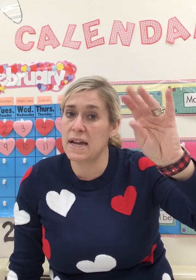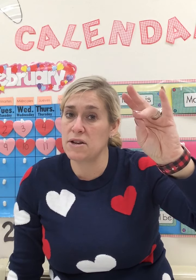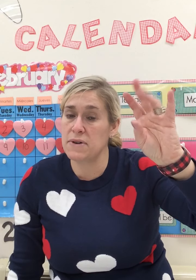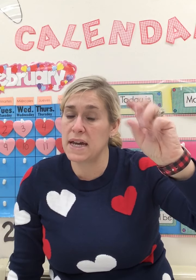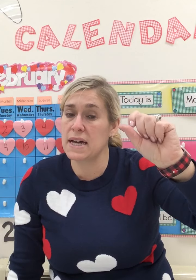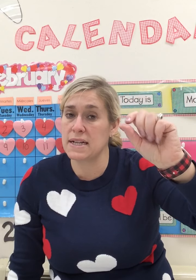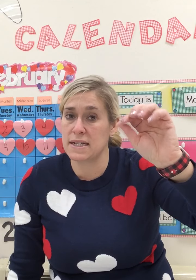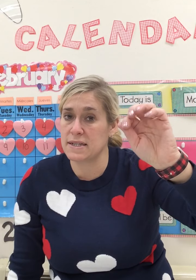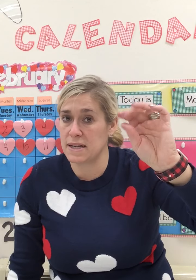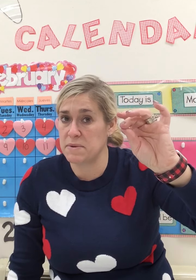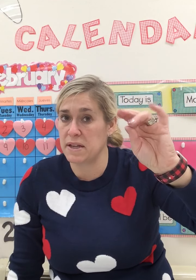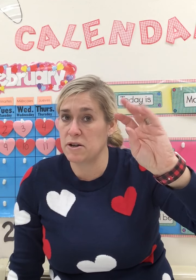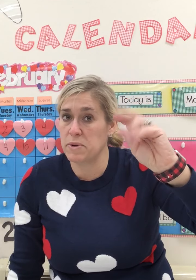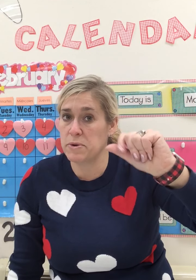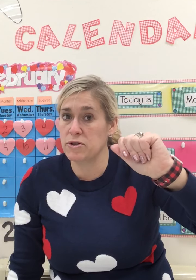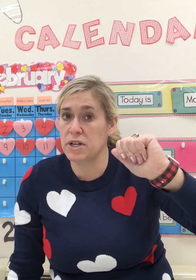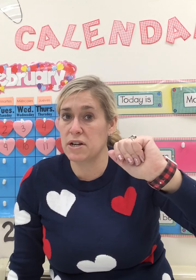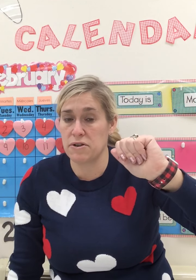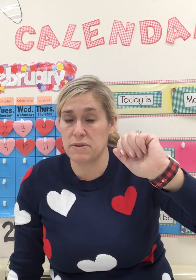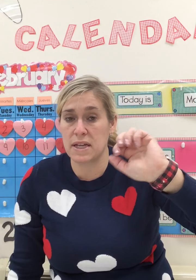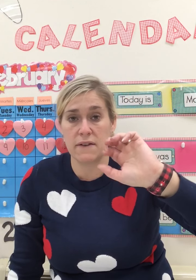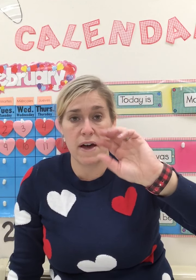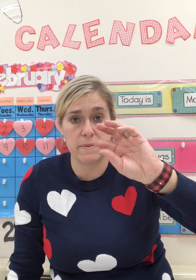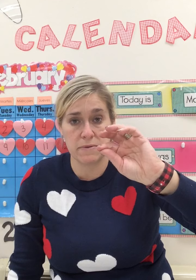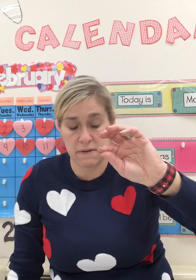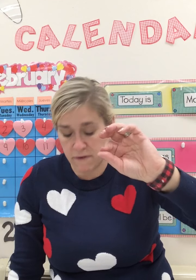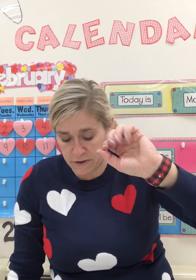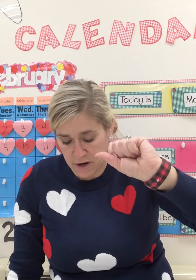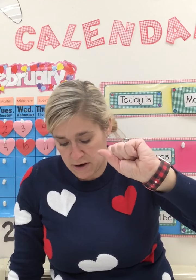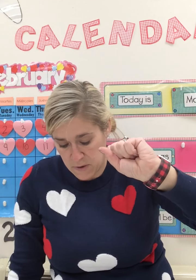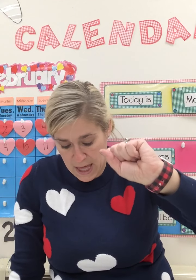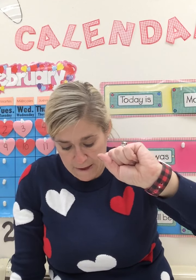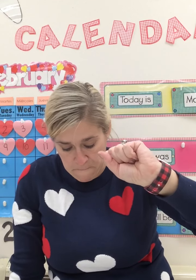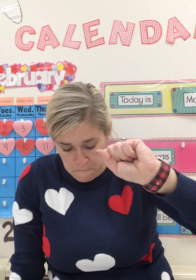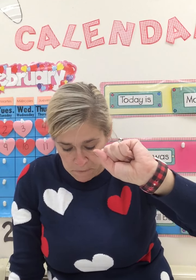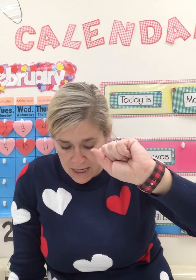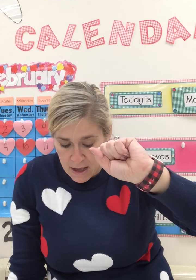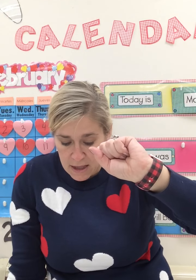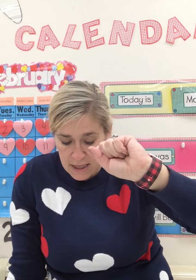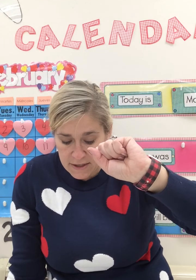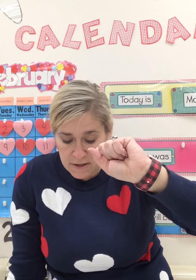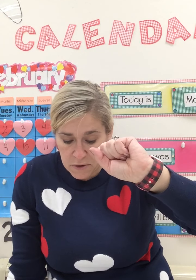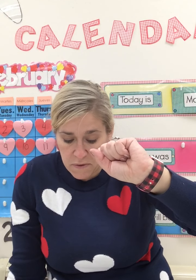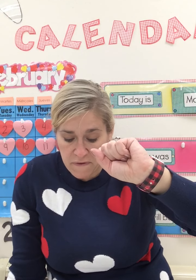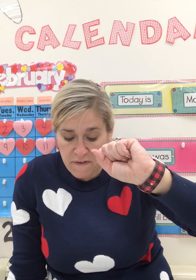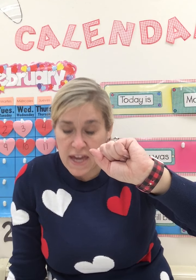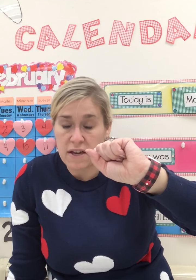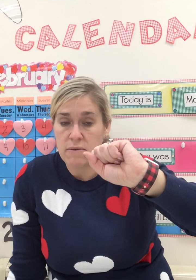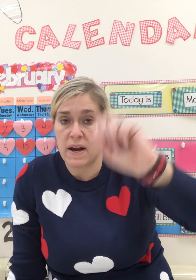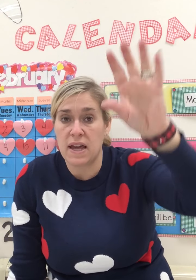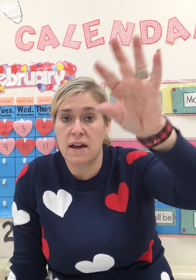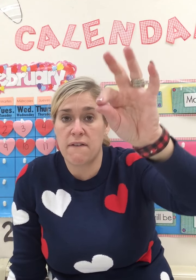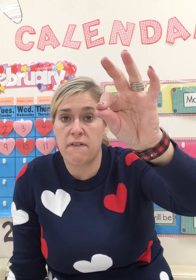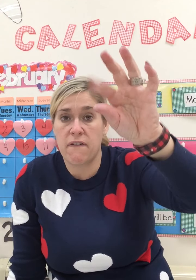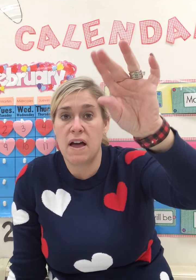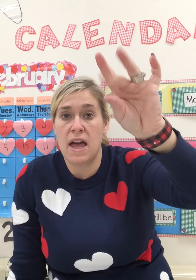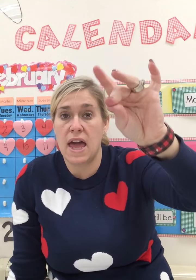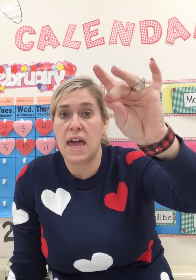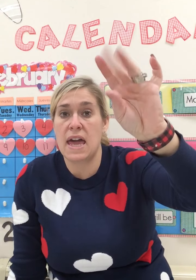new hand, it's going to be a little bit more trickier. Don't give up. Don't get frustrated, okay? Let's do fake. Ready?